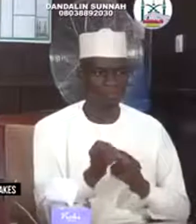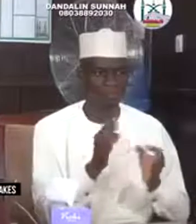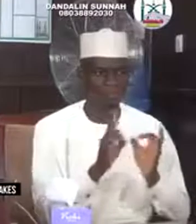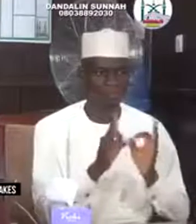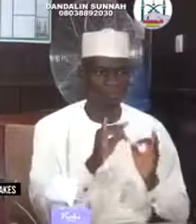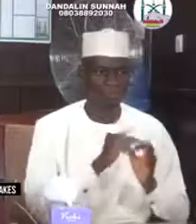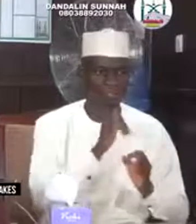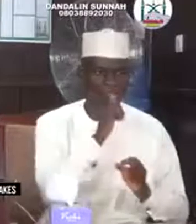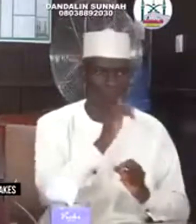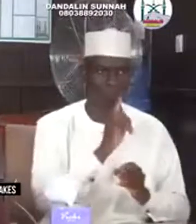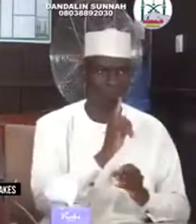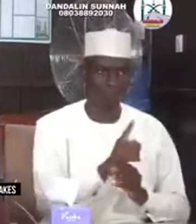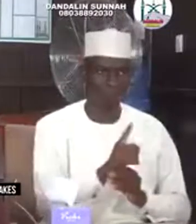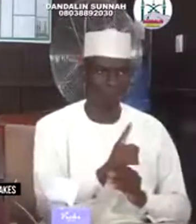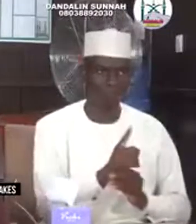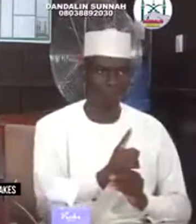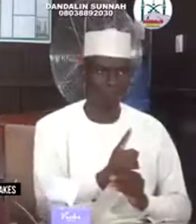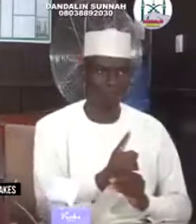if I am true